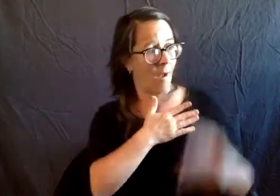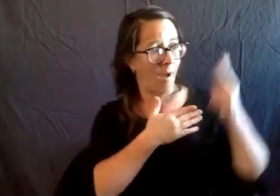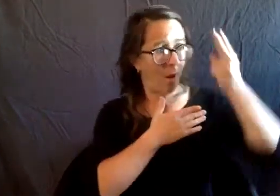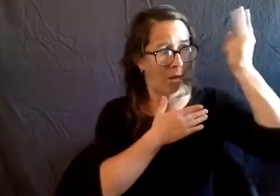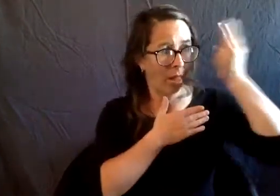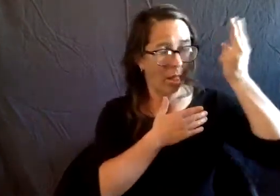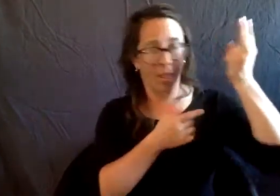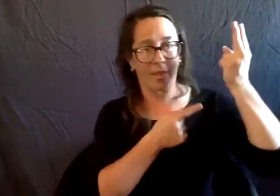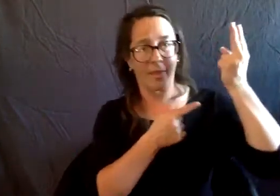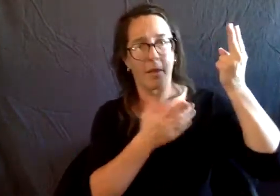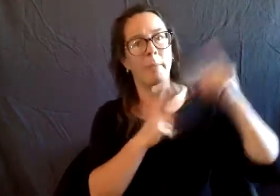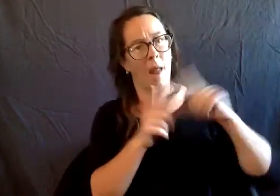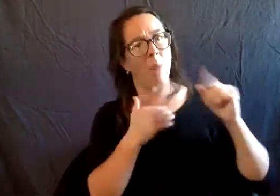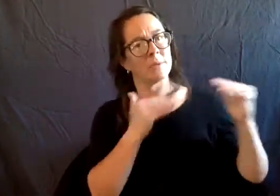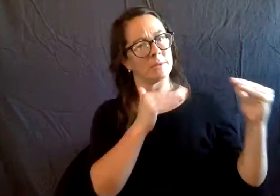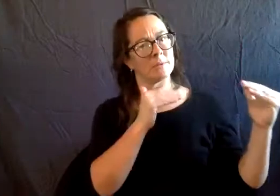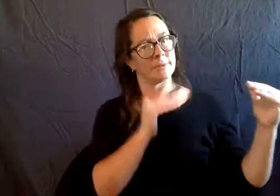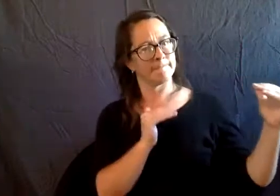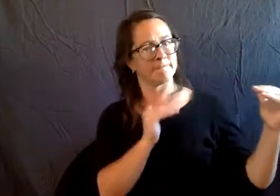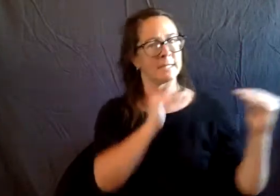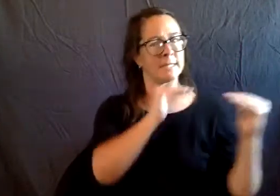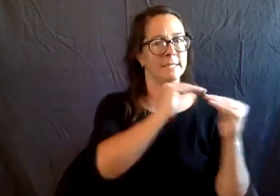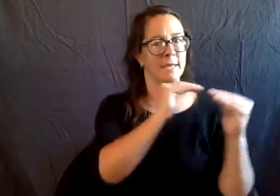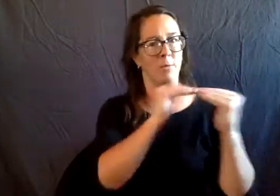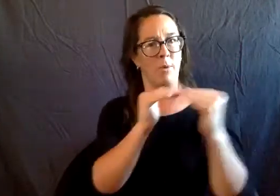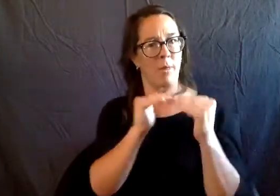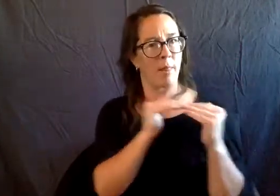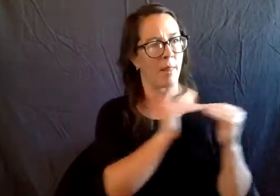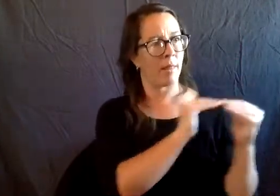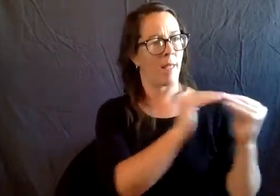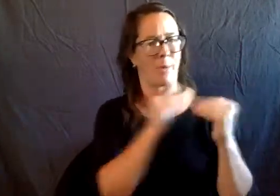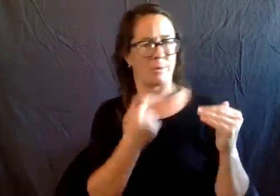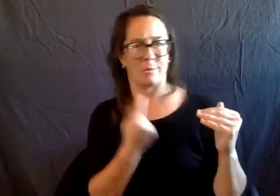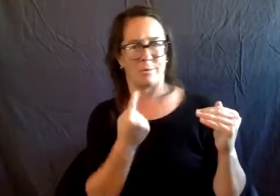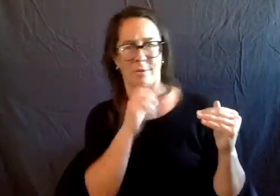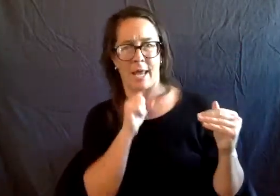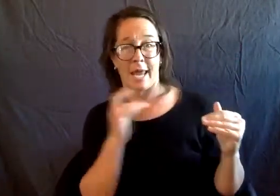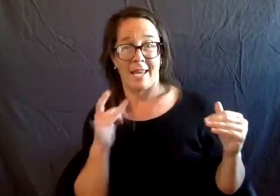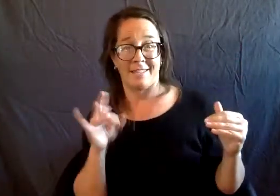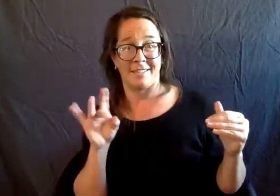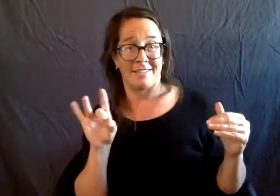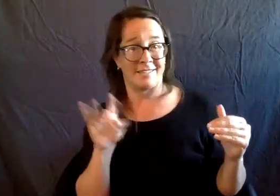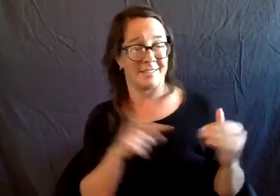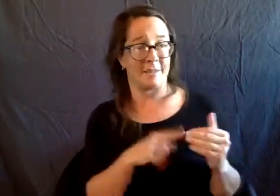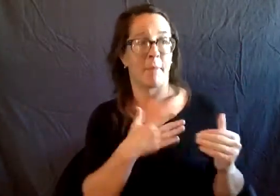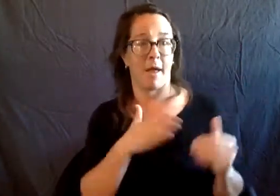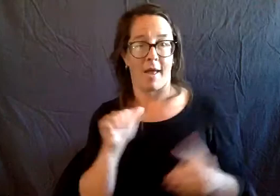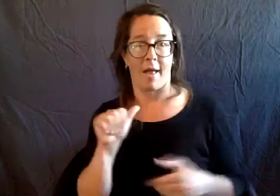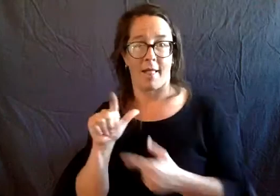My participation made the group more whole than it was, and my Alateen voice